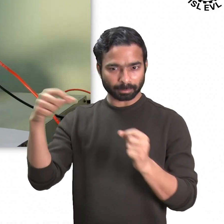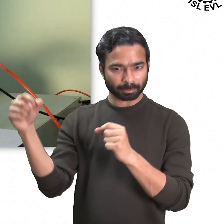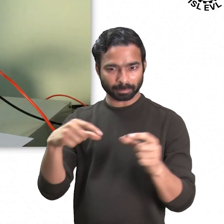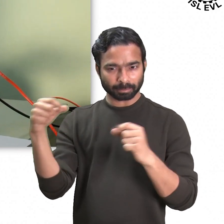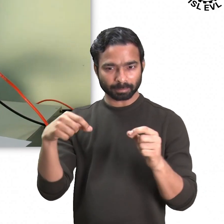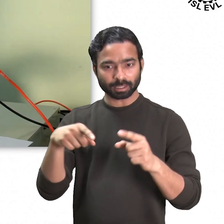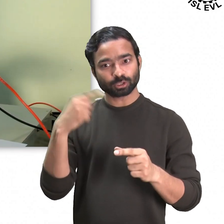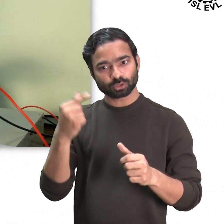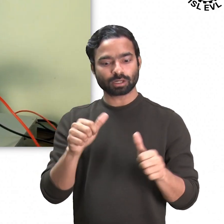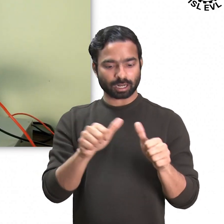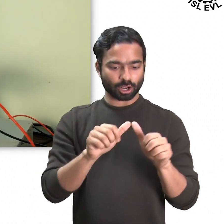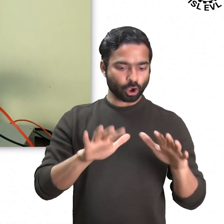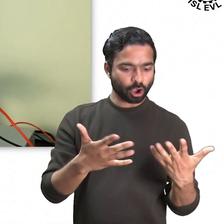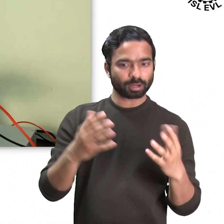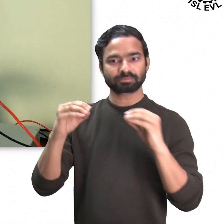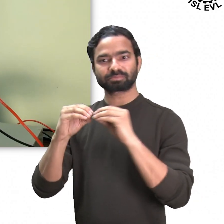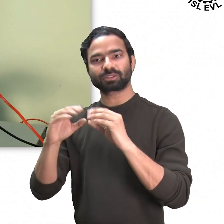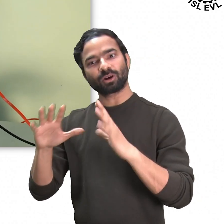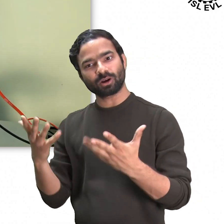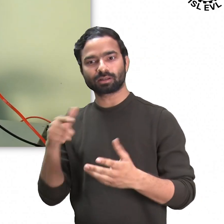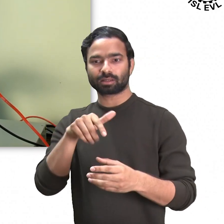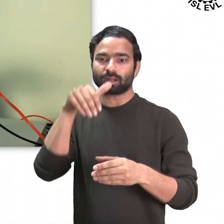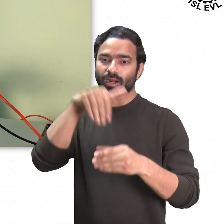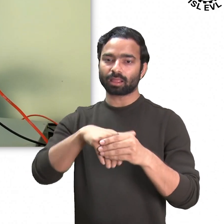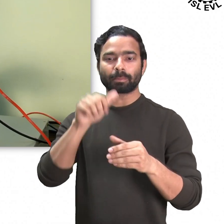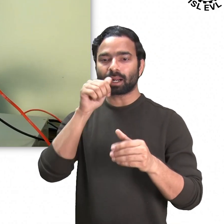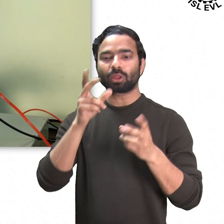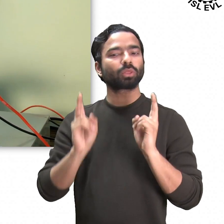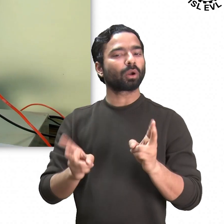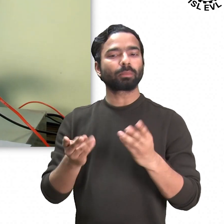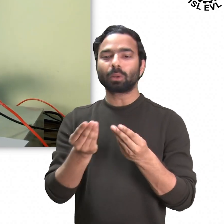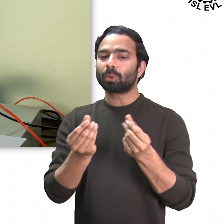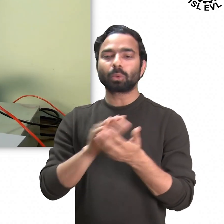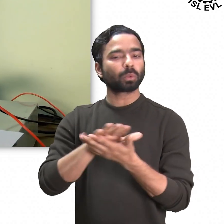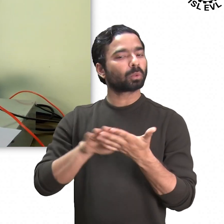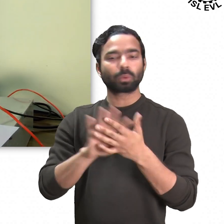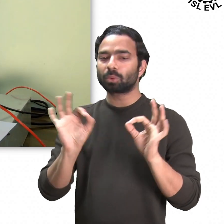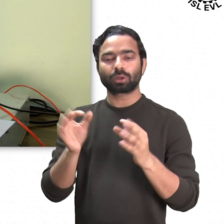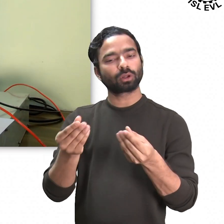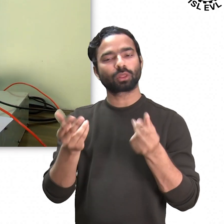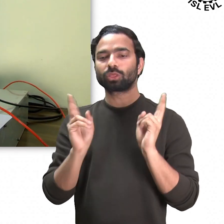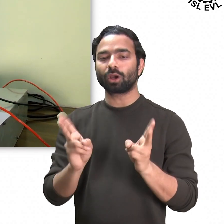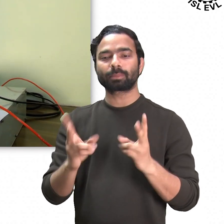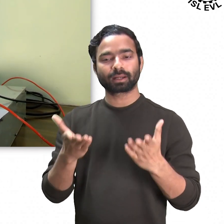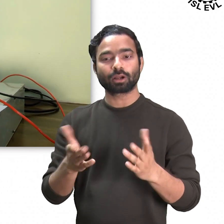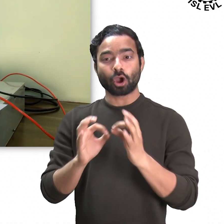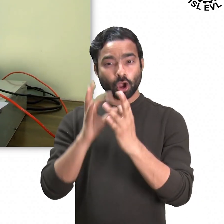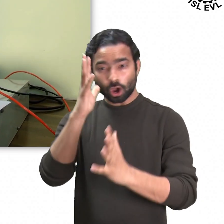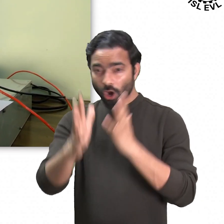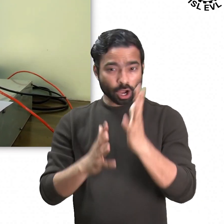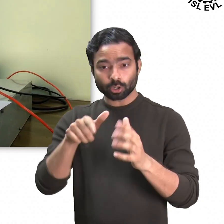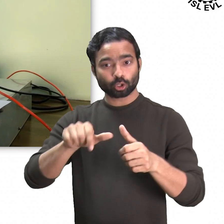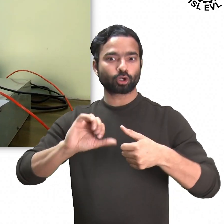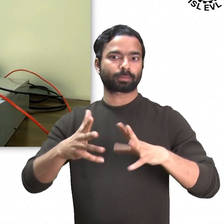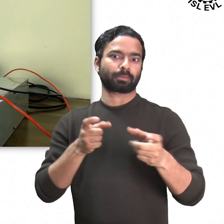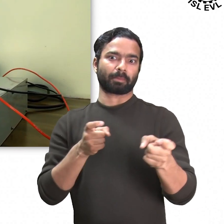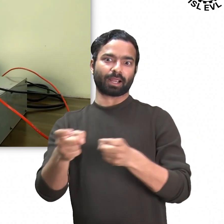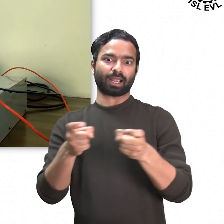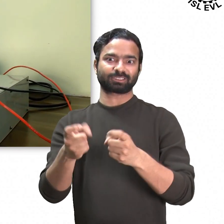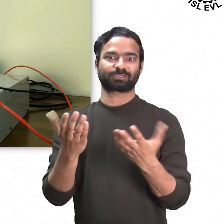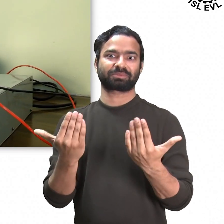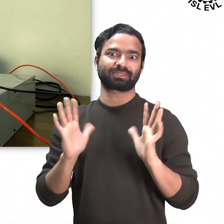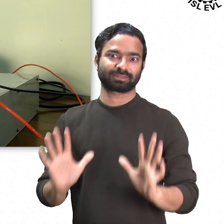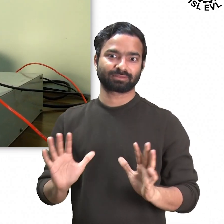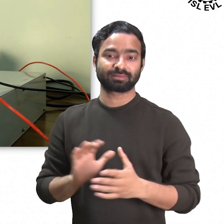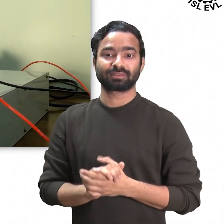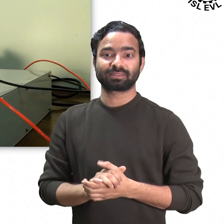both acidic and alkaline conditions. The electrodes are kept 2 cm apart from each other and immersed in the electrolyte.